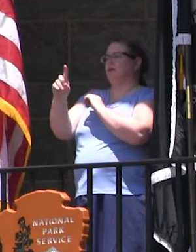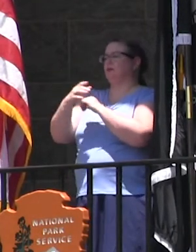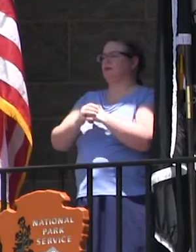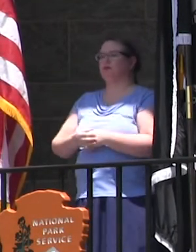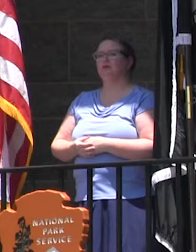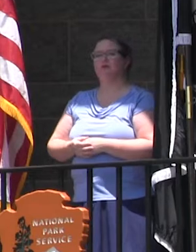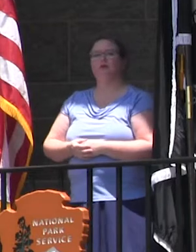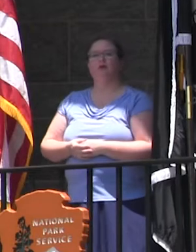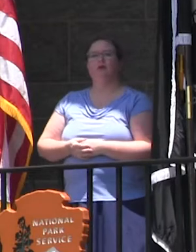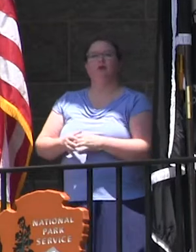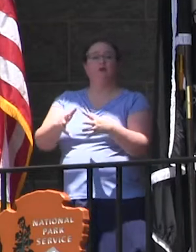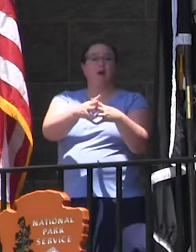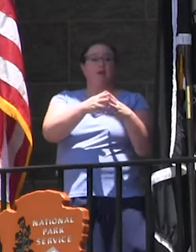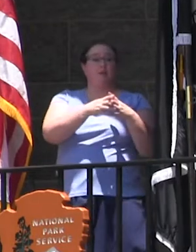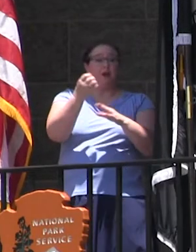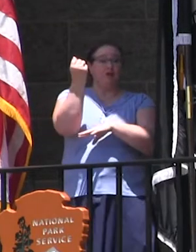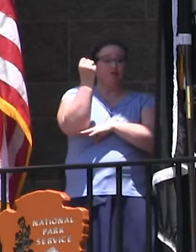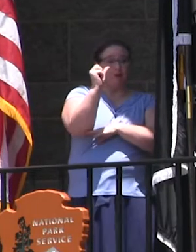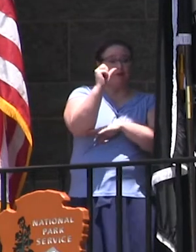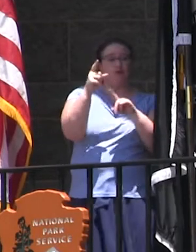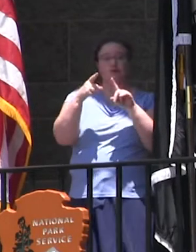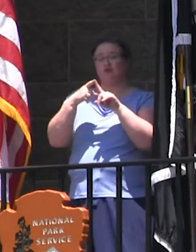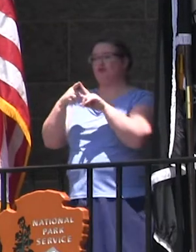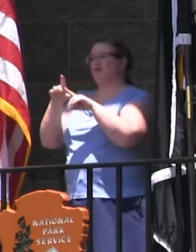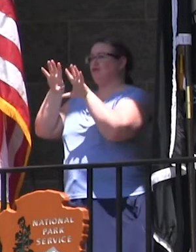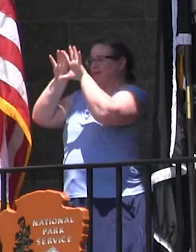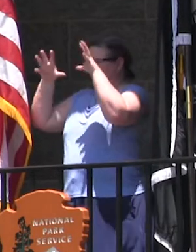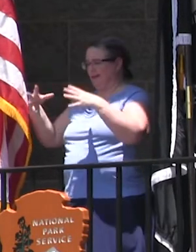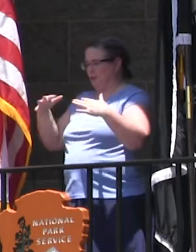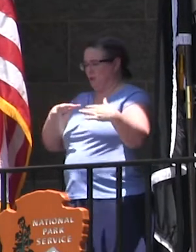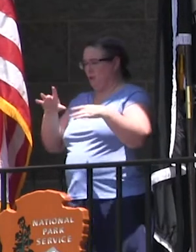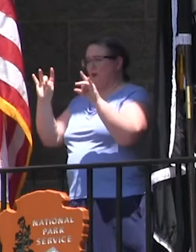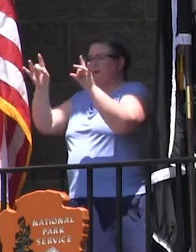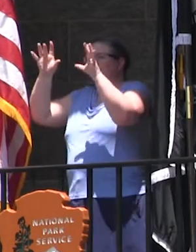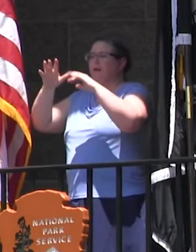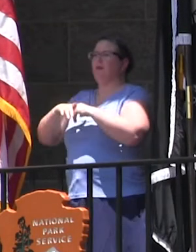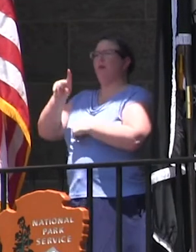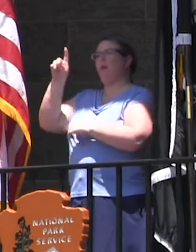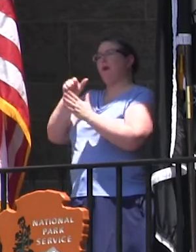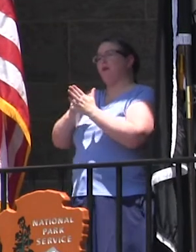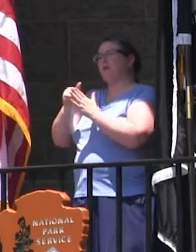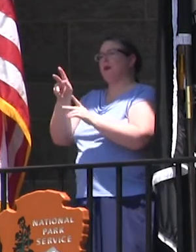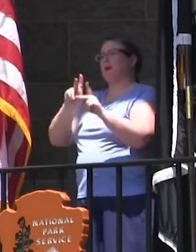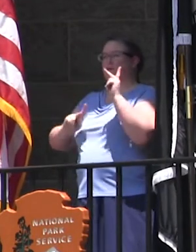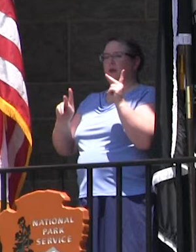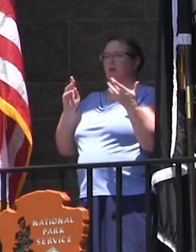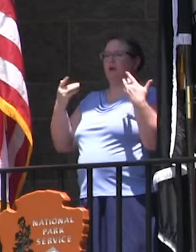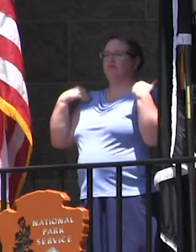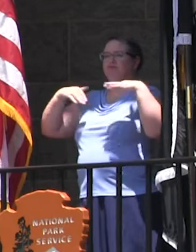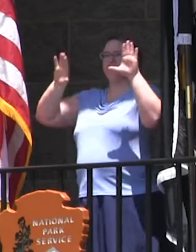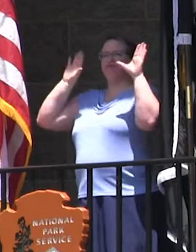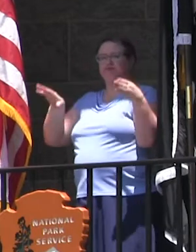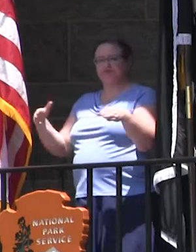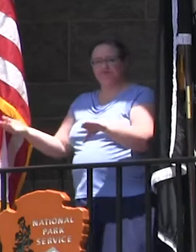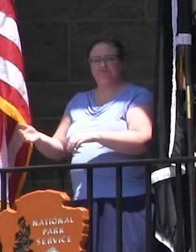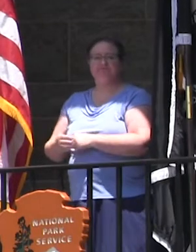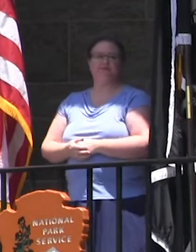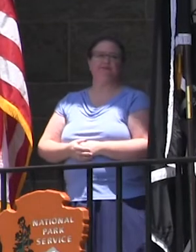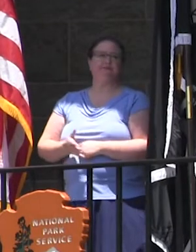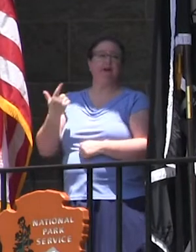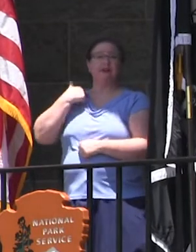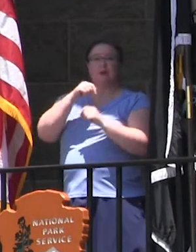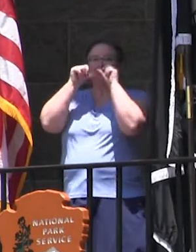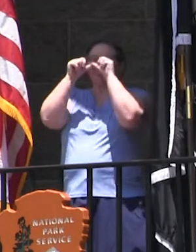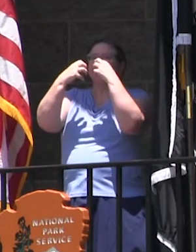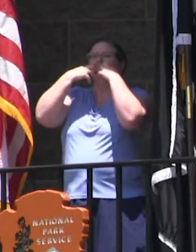From the American Revolution to the global war on terrorism, more than 1 million American veterans have made the supreme sacrifice. They died so that we could